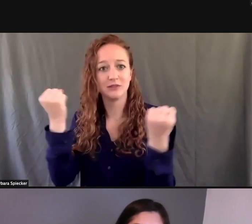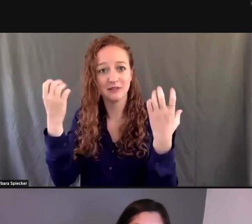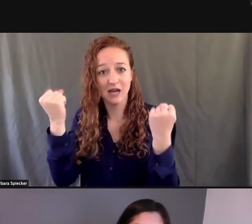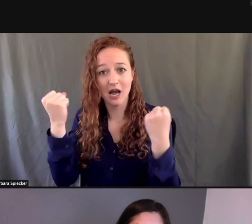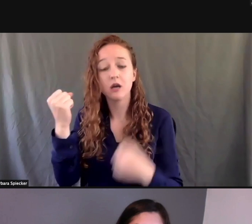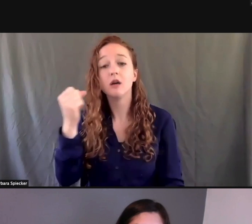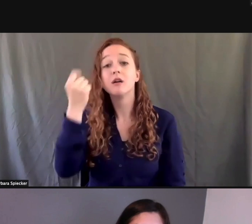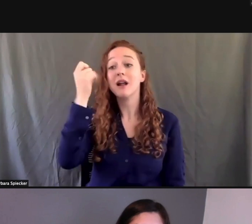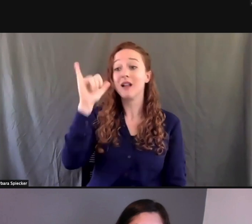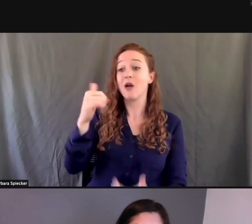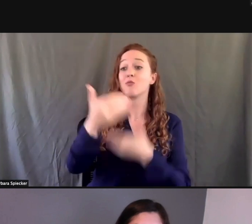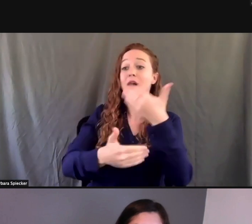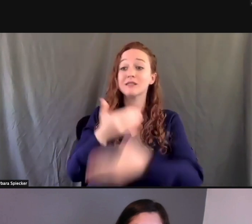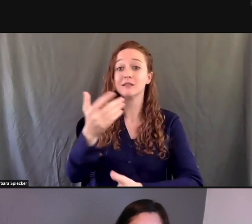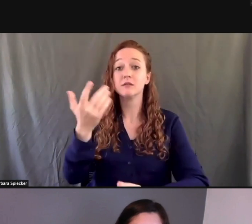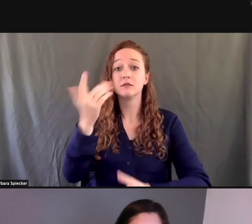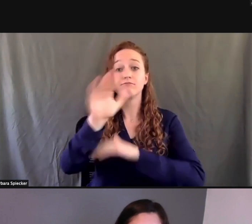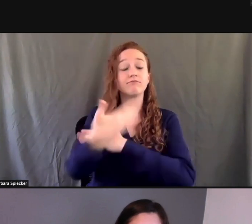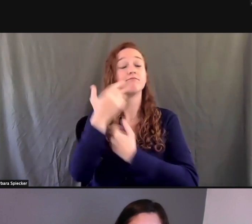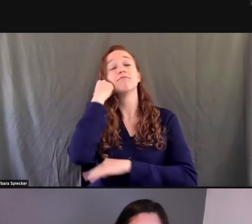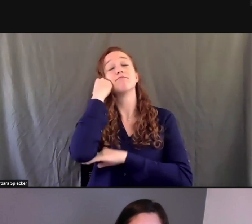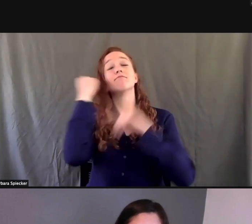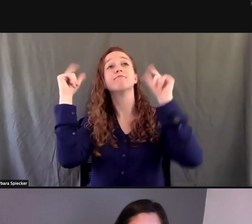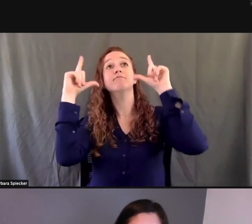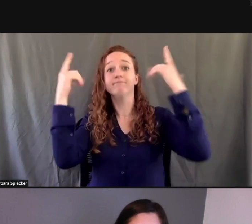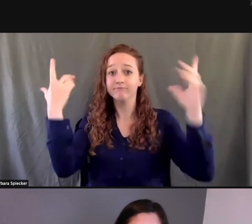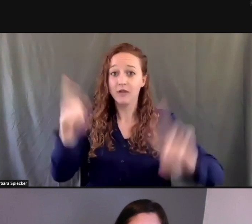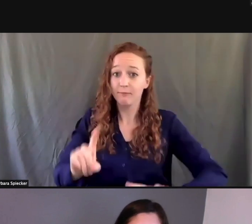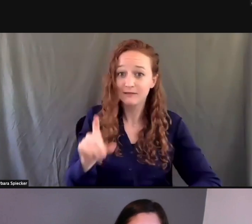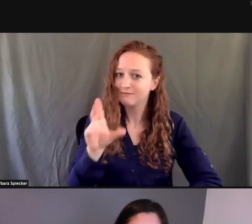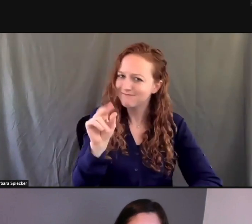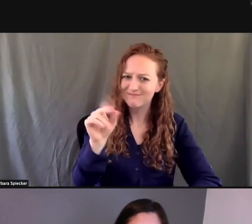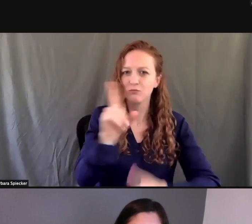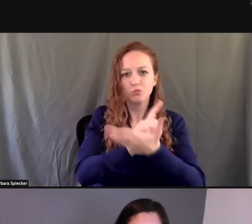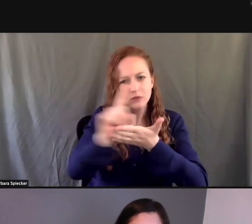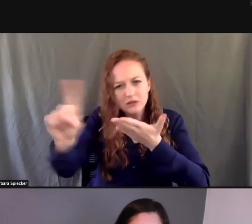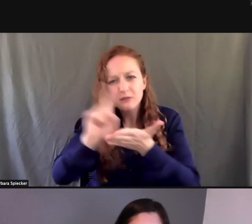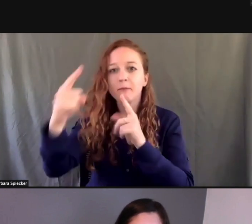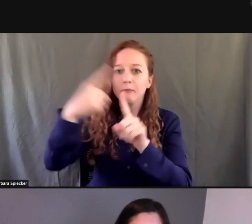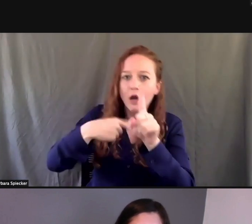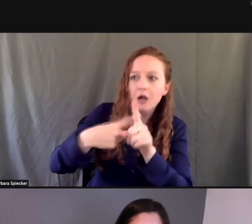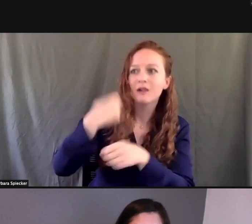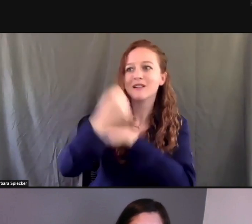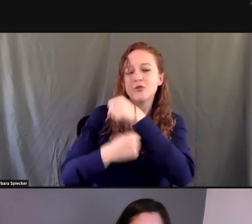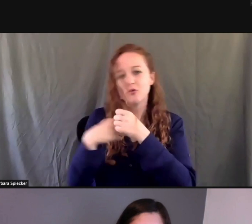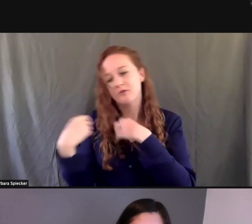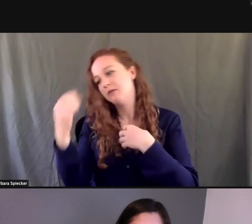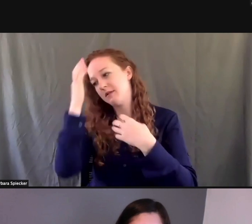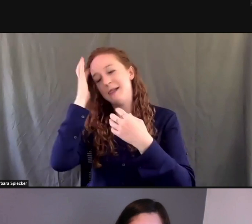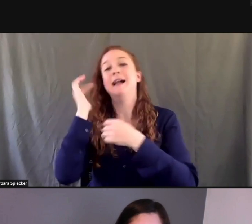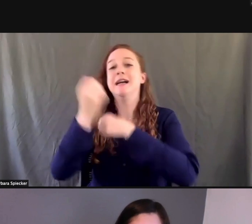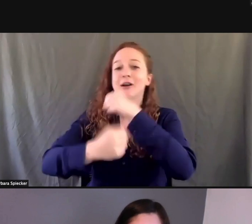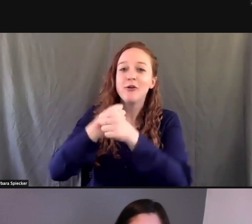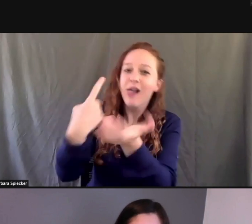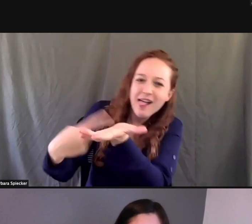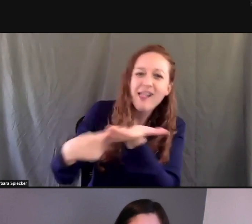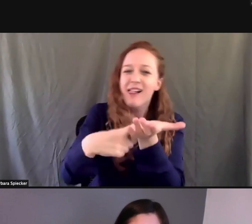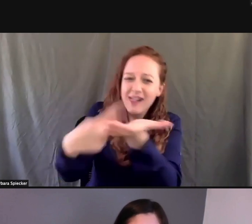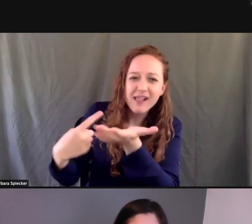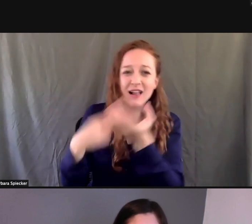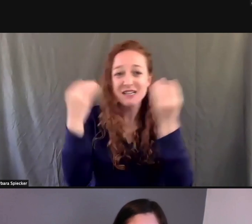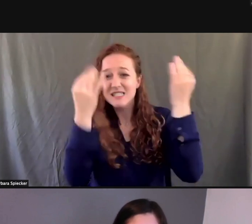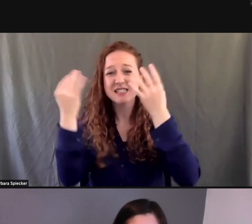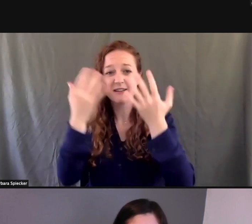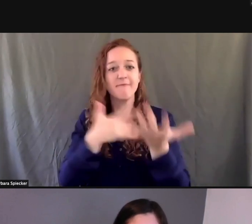being ASL STEM dictionaries. There are some out there available at this point, and they do have some signs, and we incorporate them into our